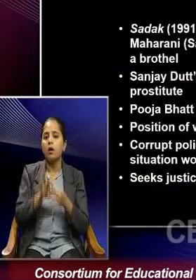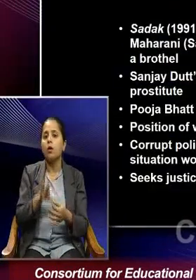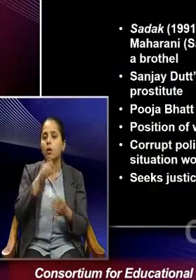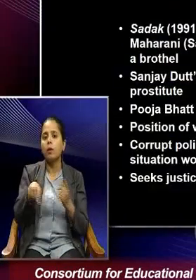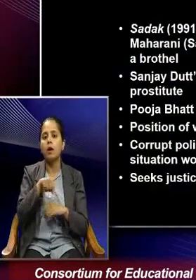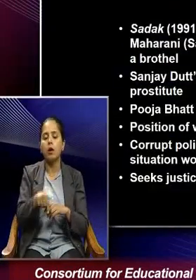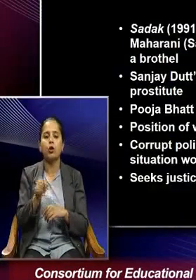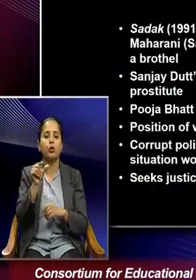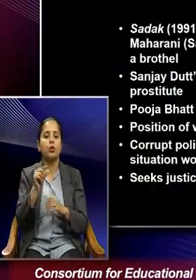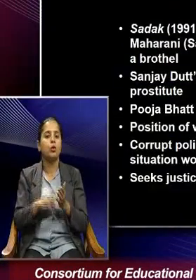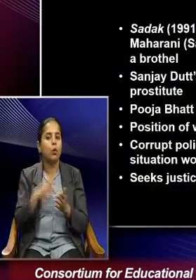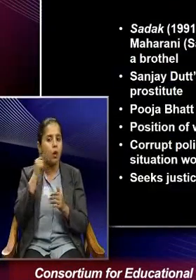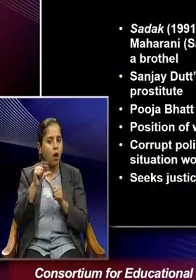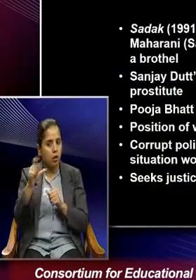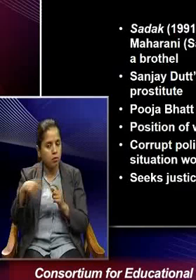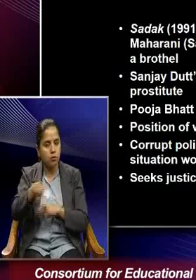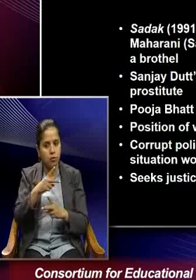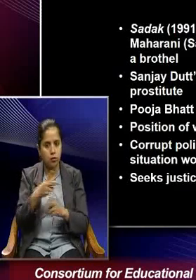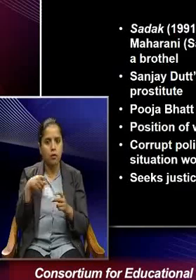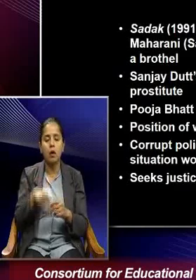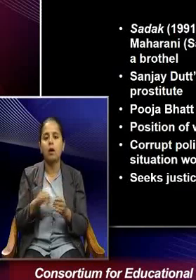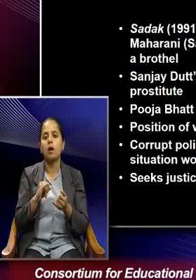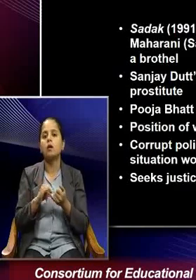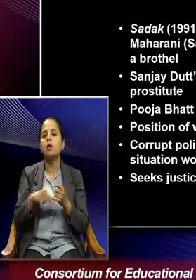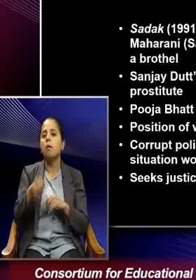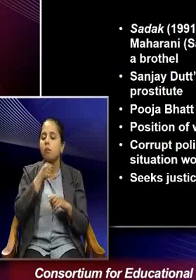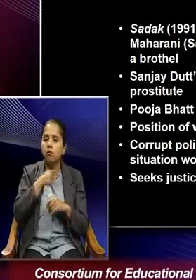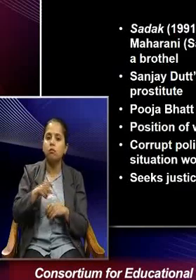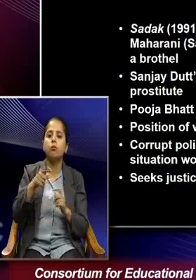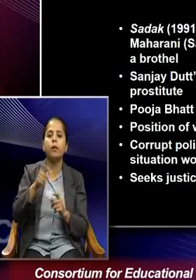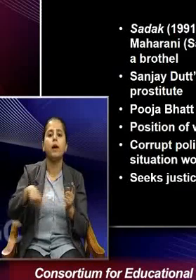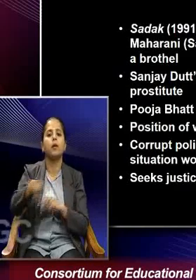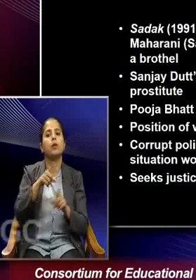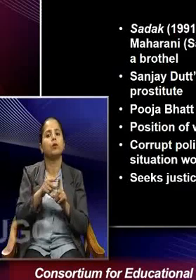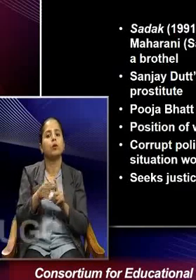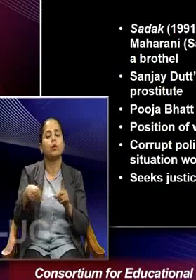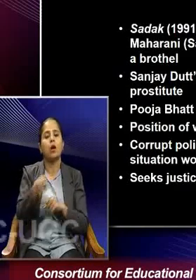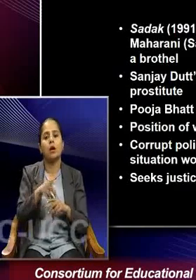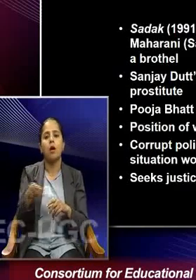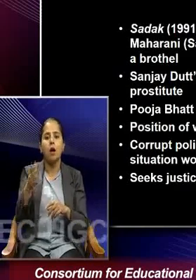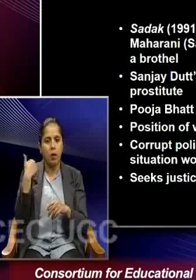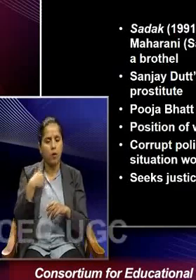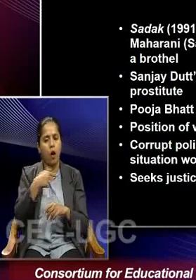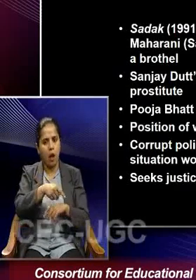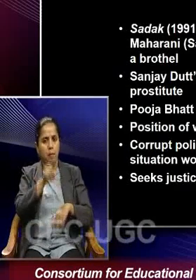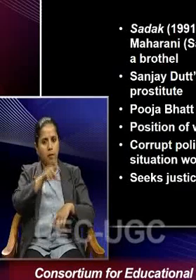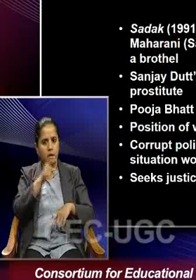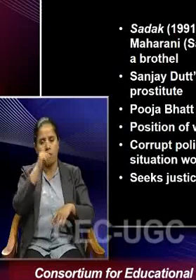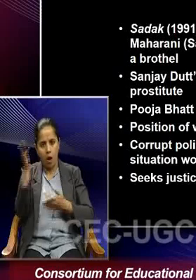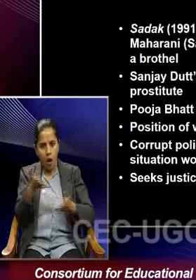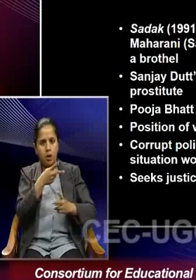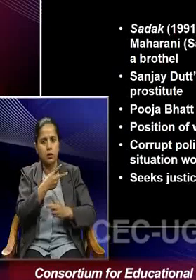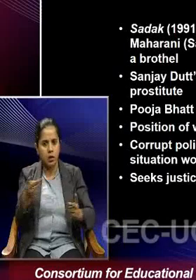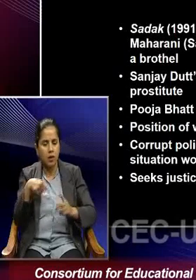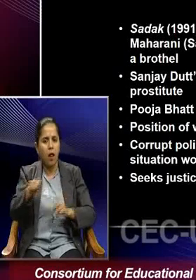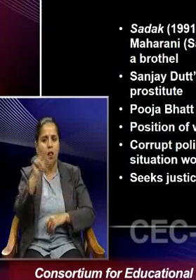of a eunuch and played by Sadashiv Amrapurkar, who is running a brothel, and how Sanjay